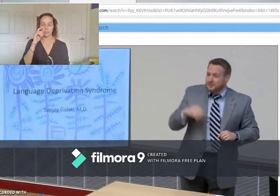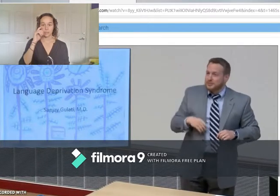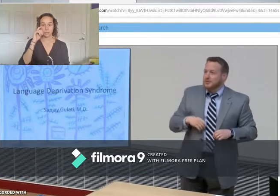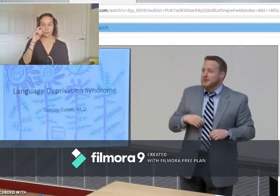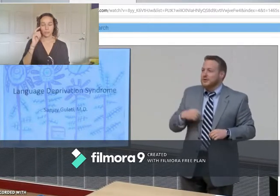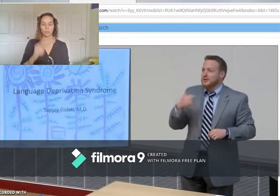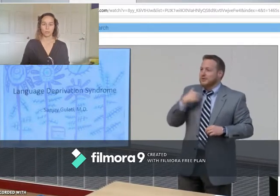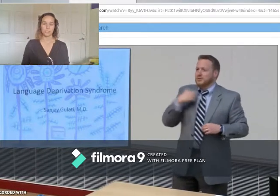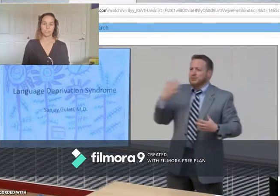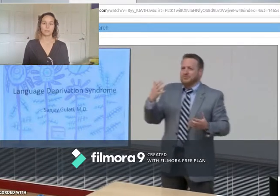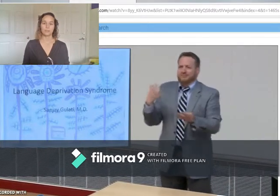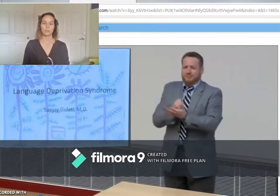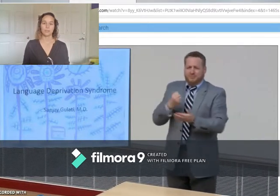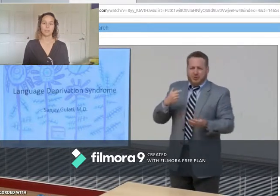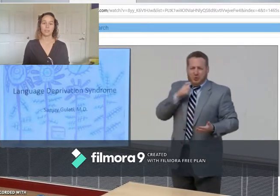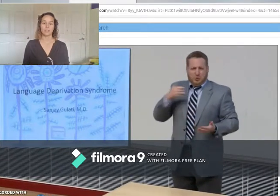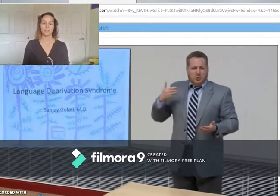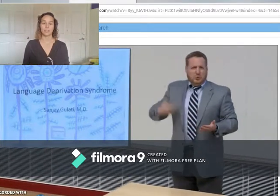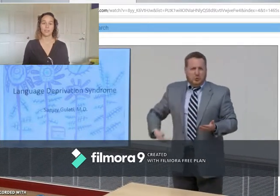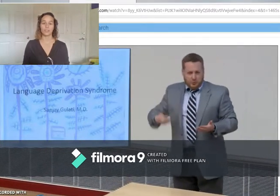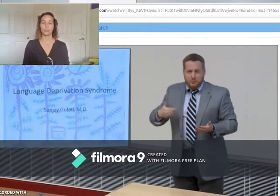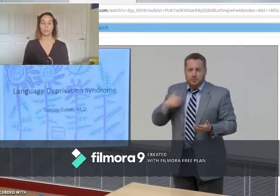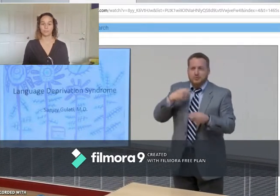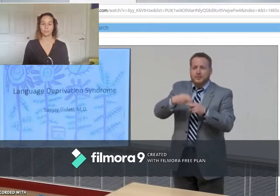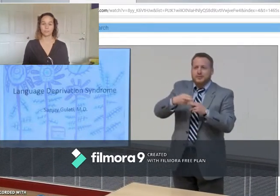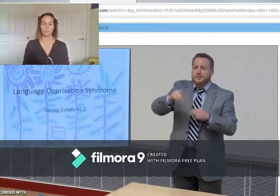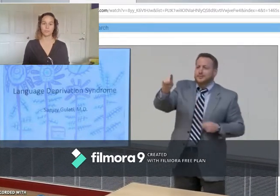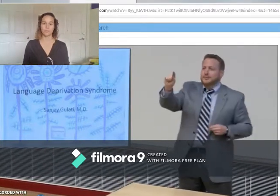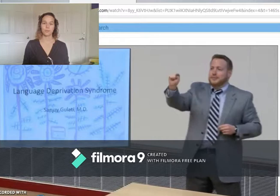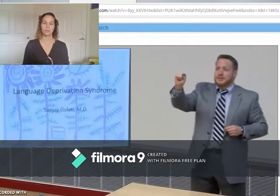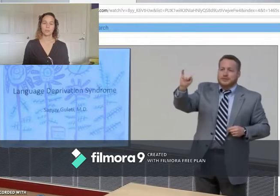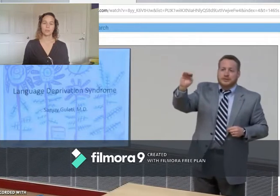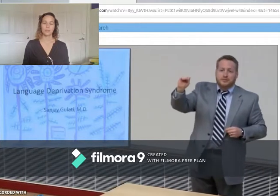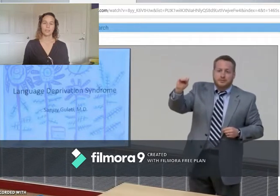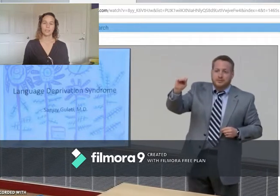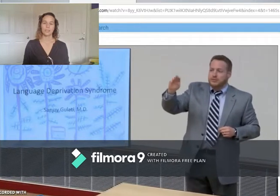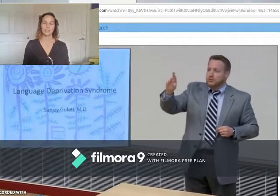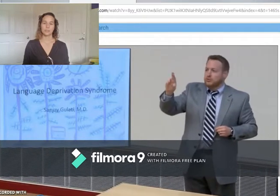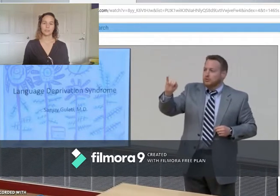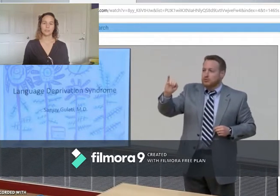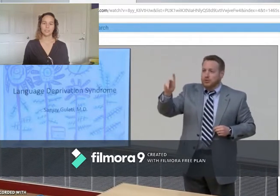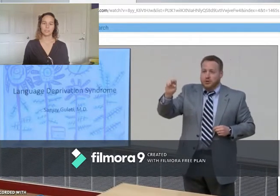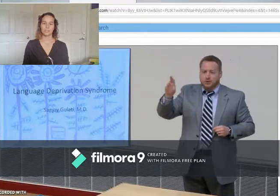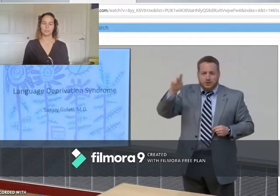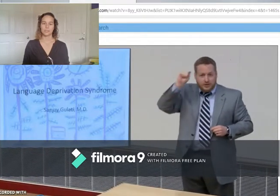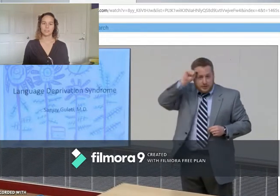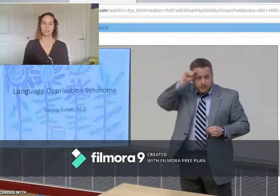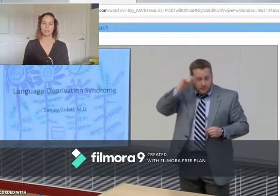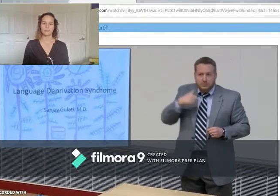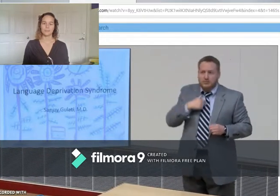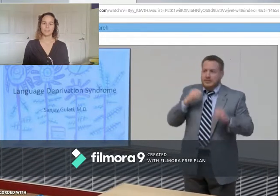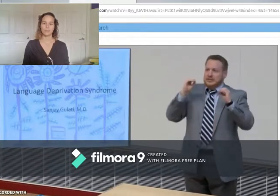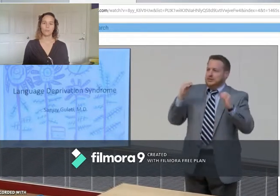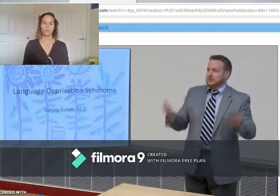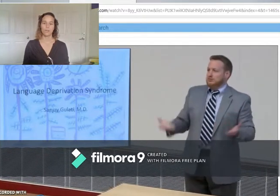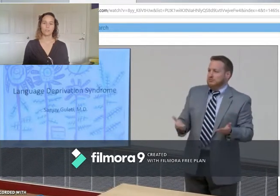lecture and watching it even outside of this auditorium. I'd like to take this opportunity to introduce myself. My